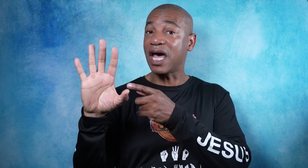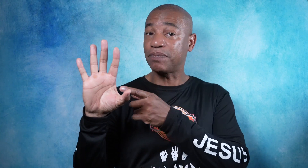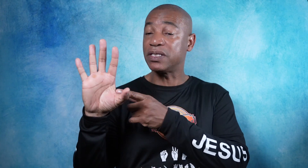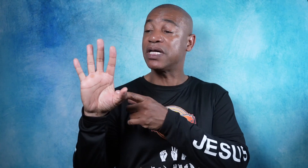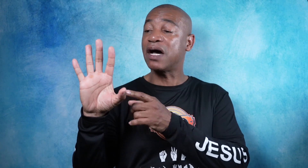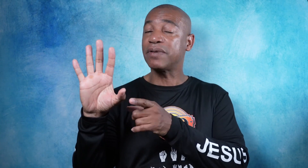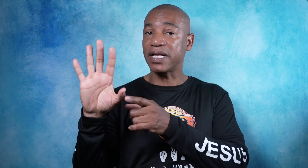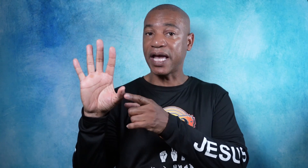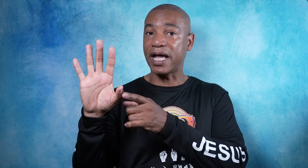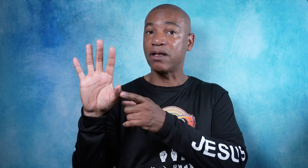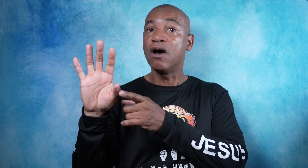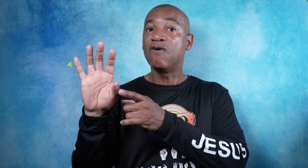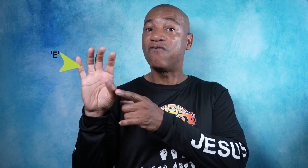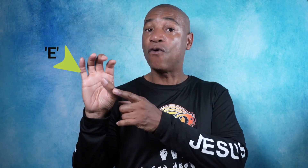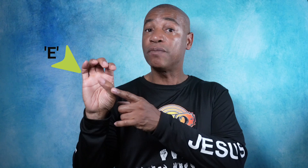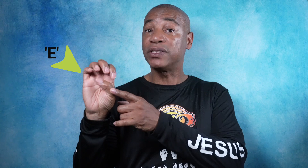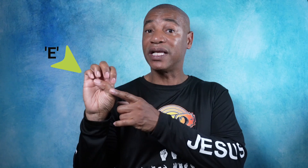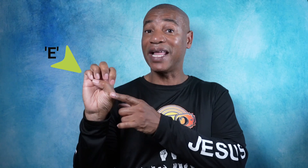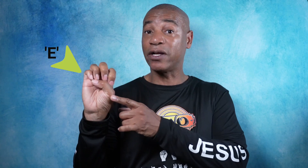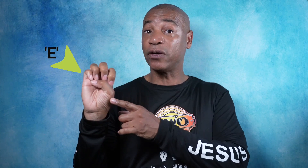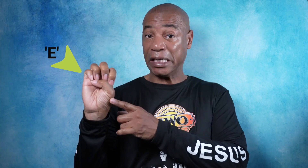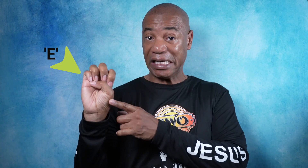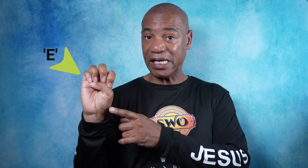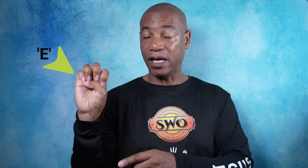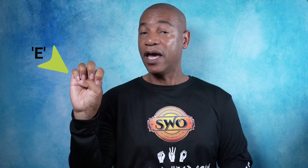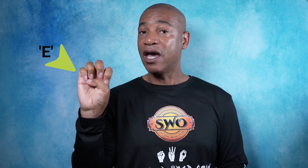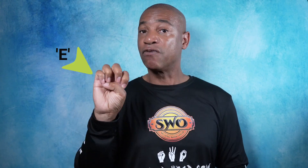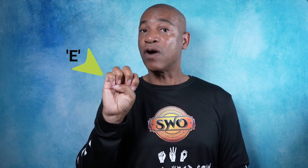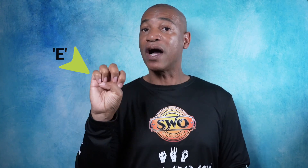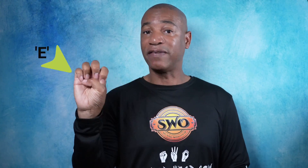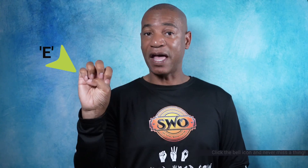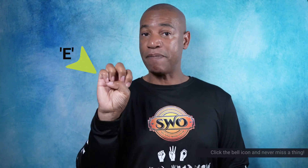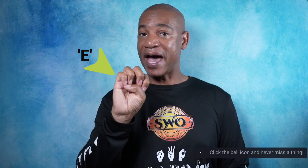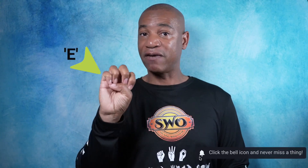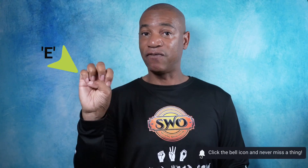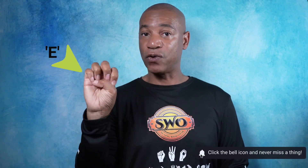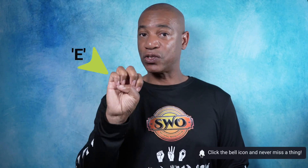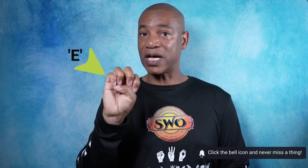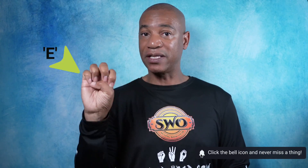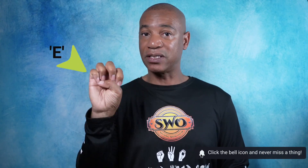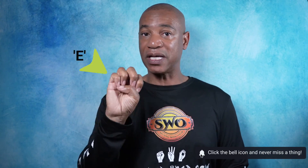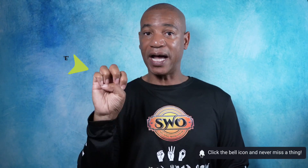except the dominant hand forms the letter E and rock that back and forth side to side.